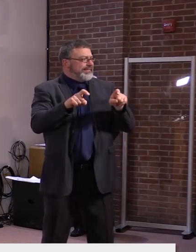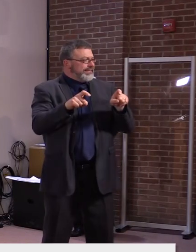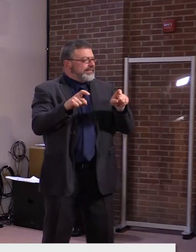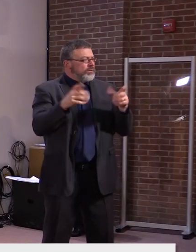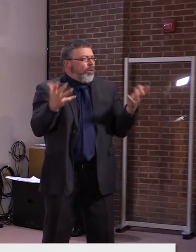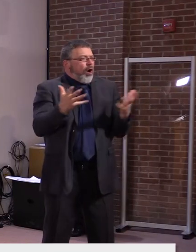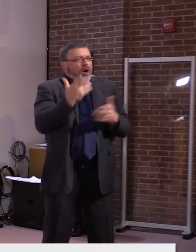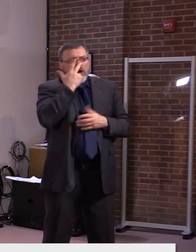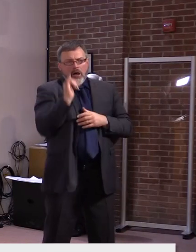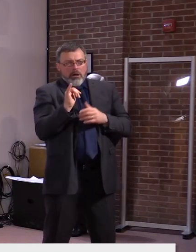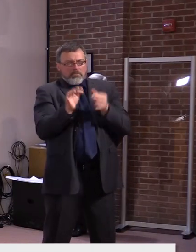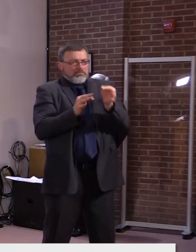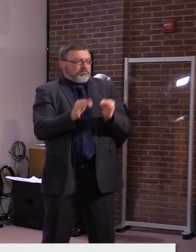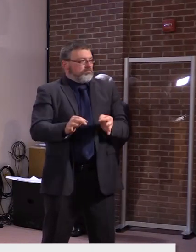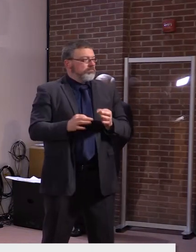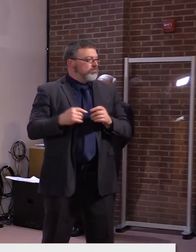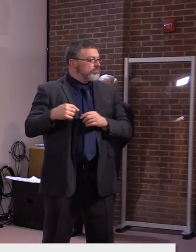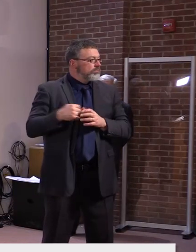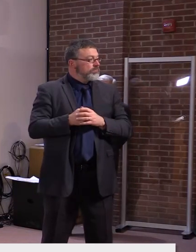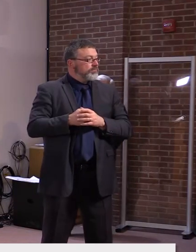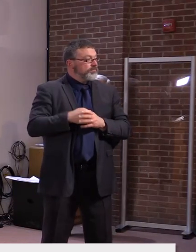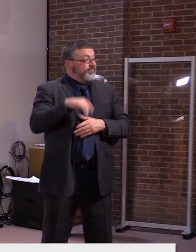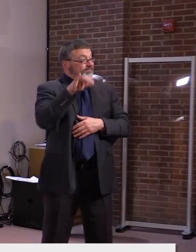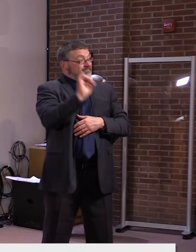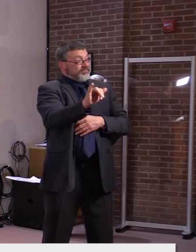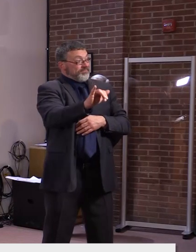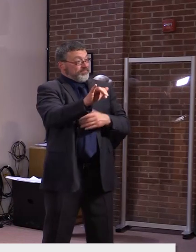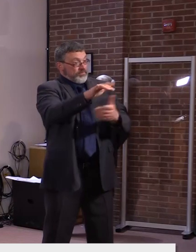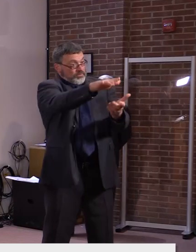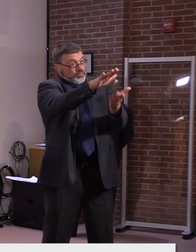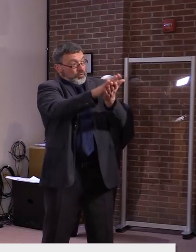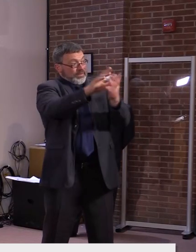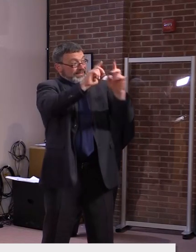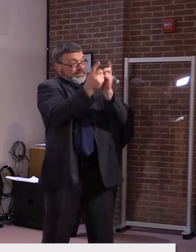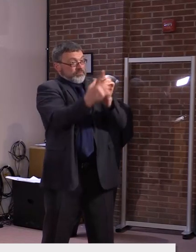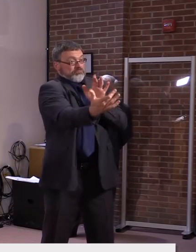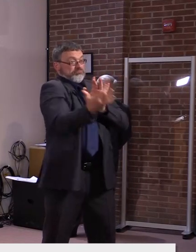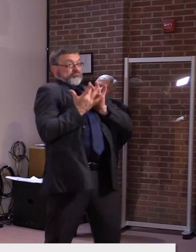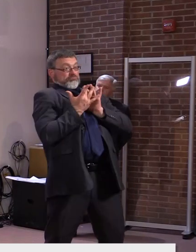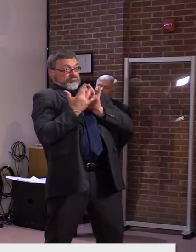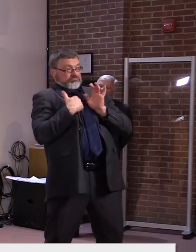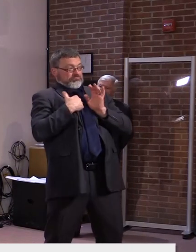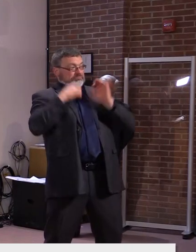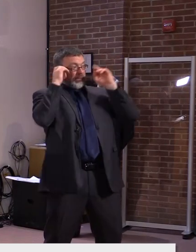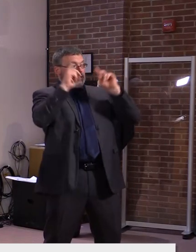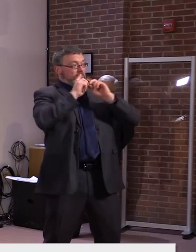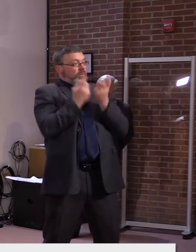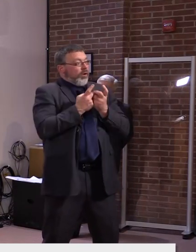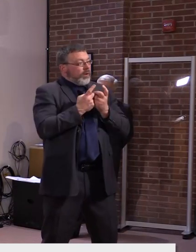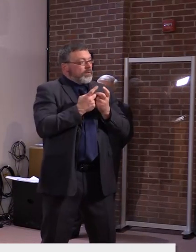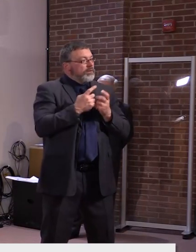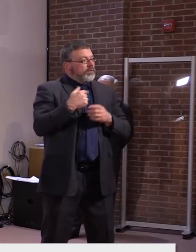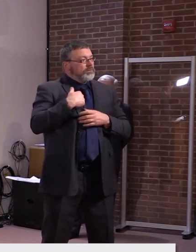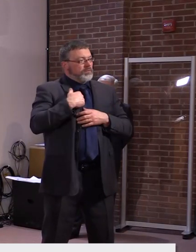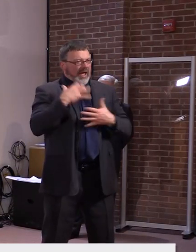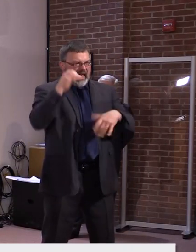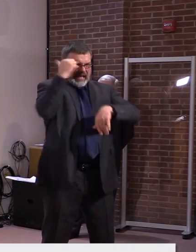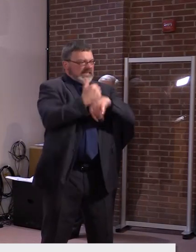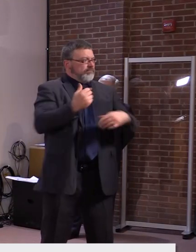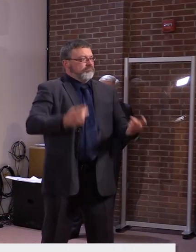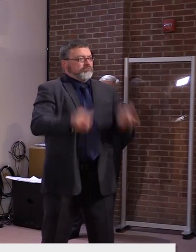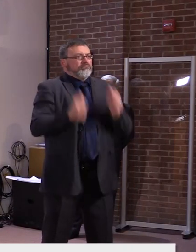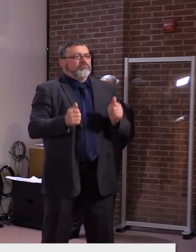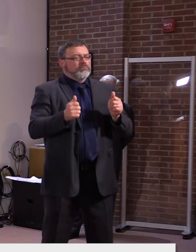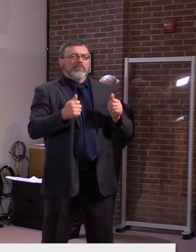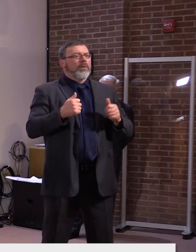And when we've received requests specifically on Test to Stay from districts who reached out to us and said they'd rather implement that sooner rather than later.